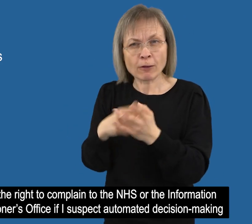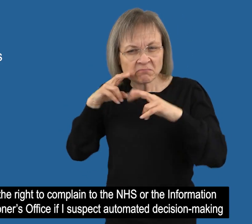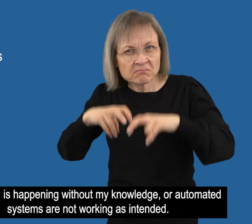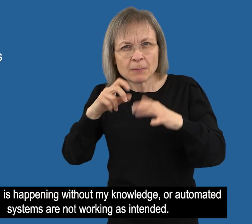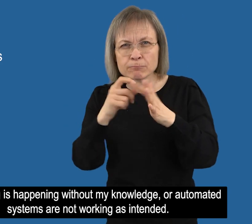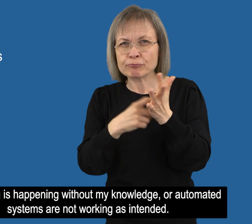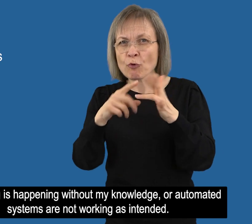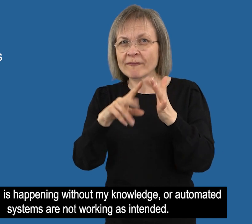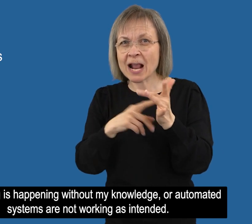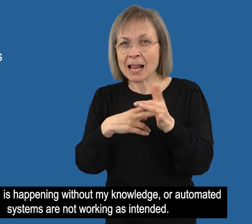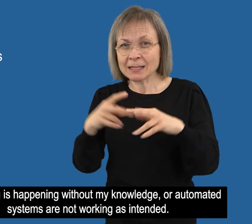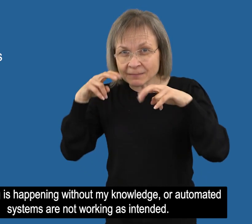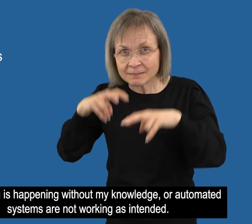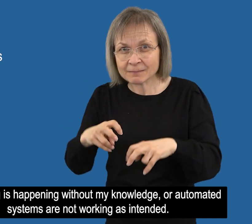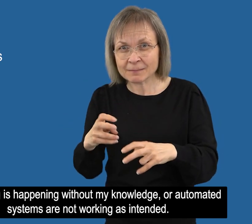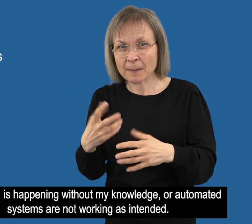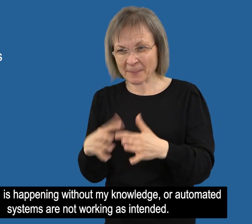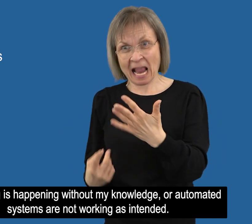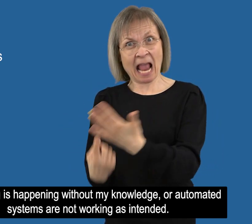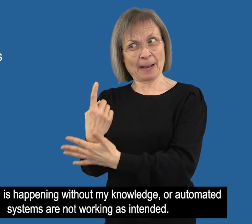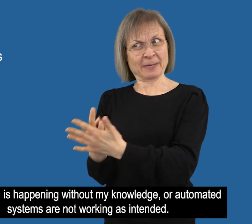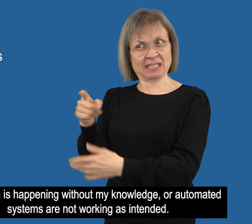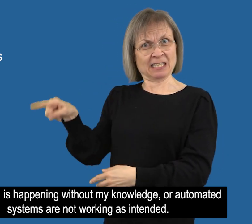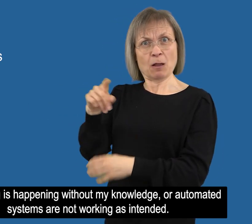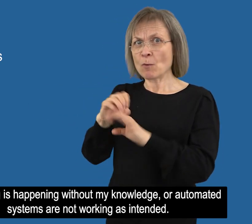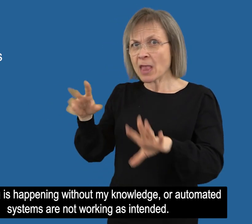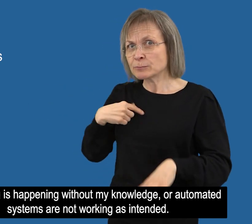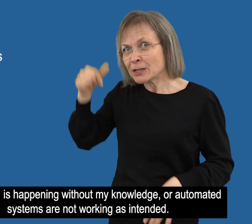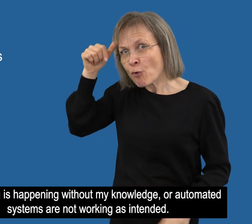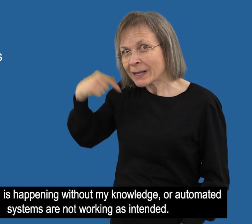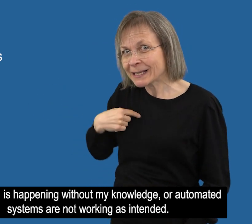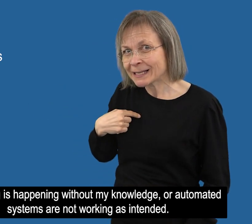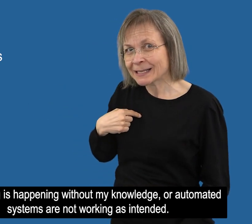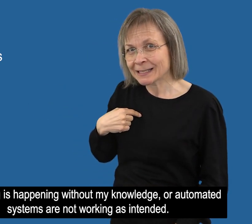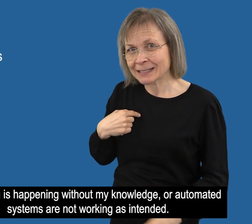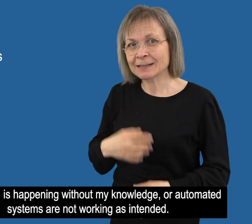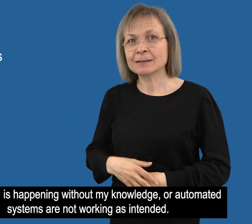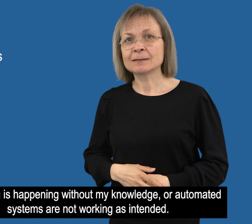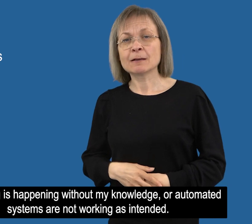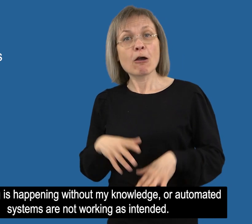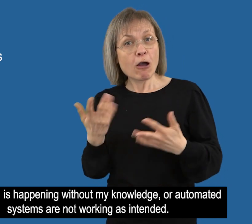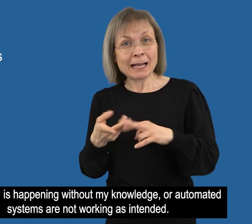is happening without my knowledge, or automated systems are not working as intended.